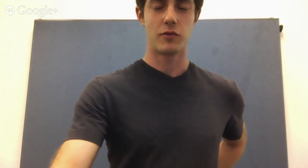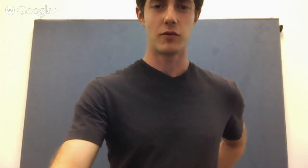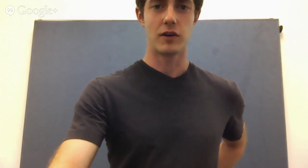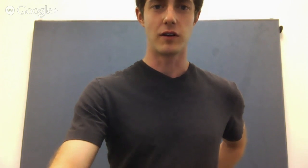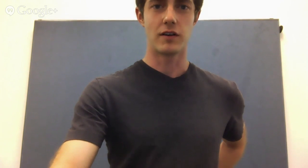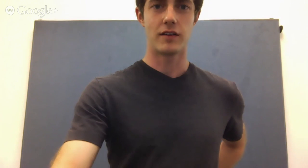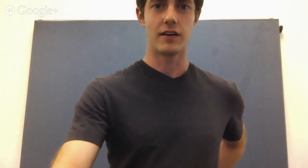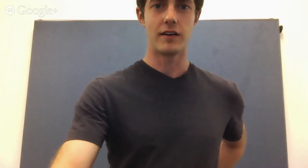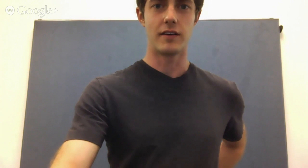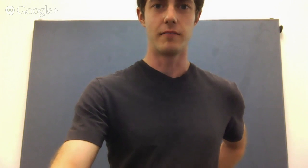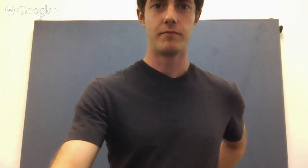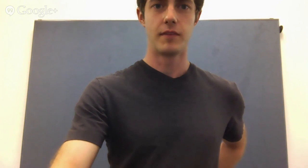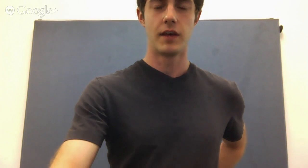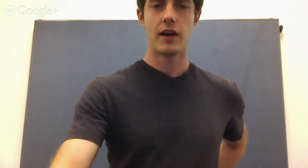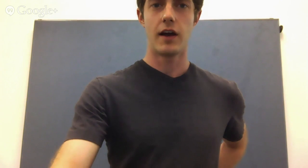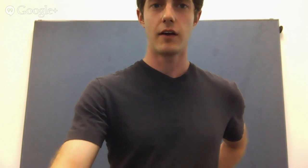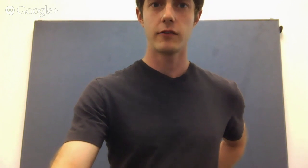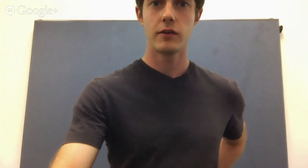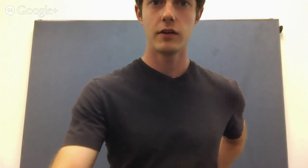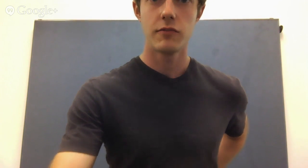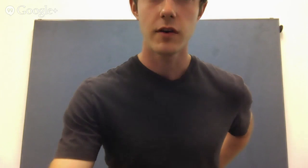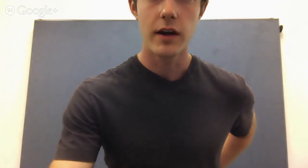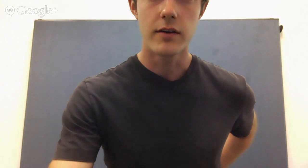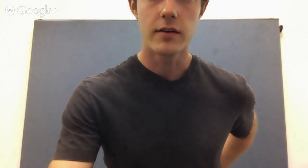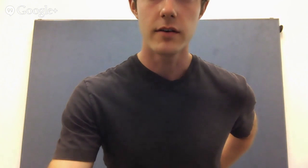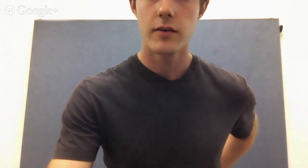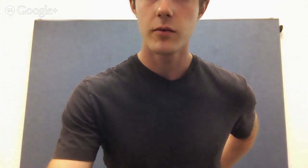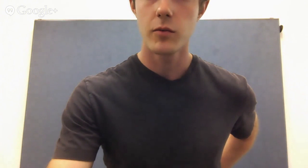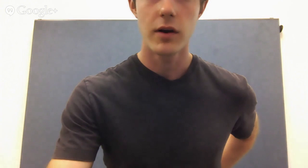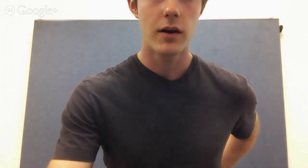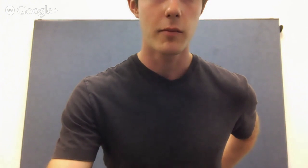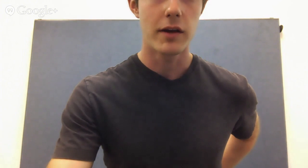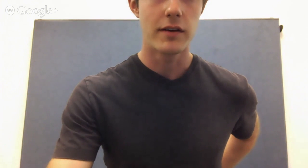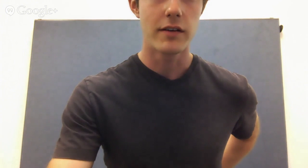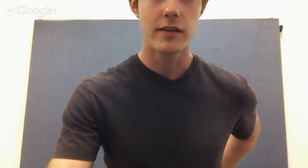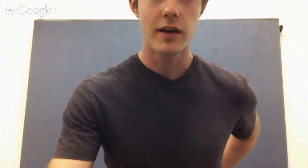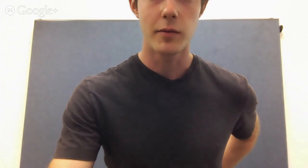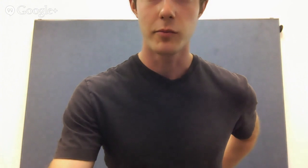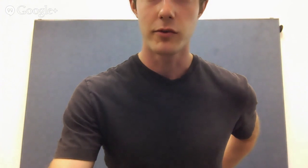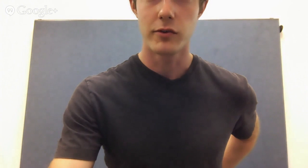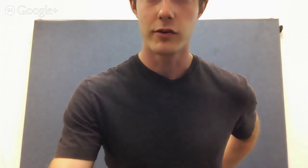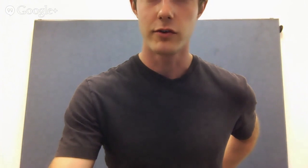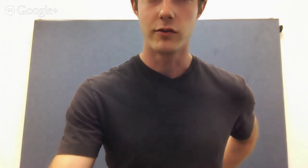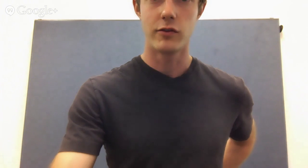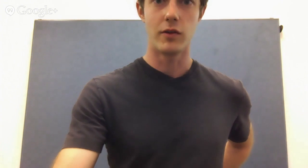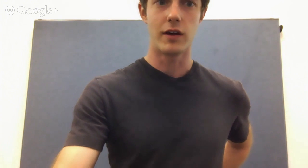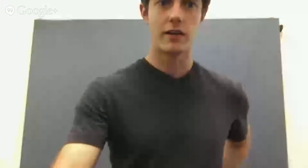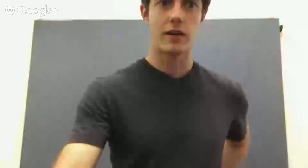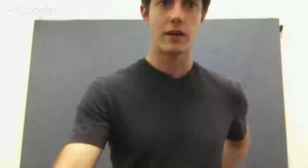here. I also need to figure out where all my desktops are positioned so that I can